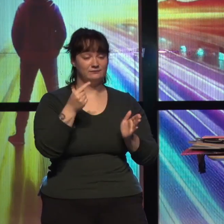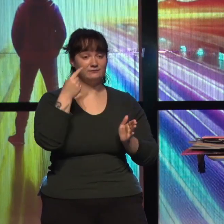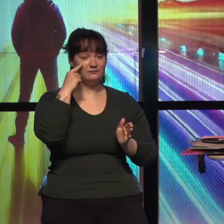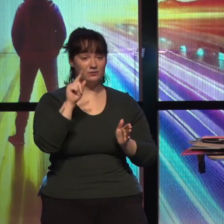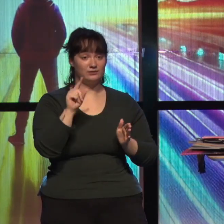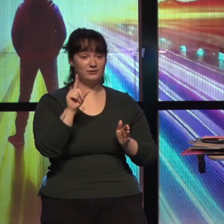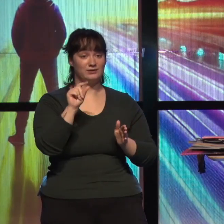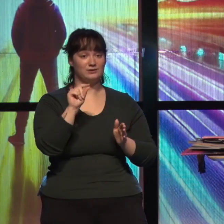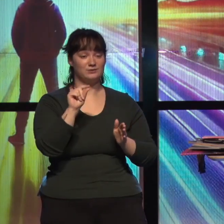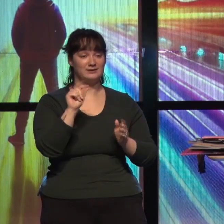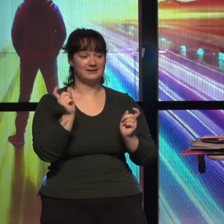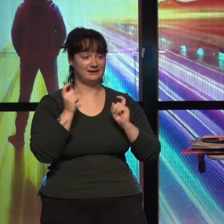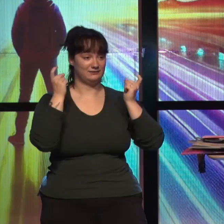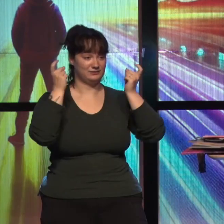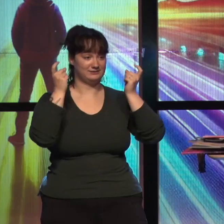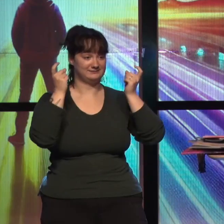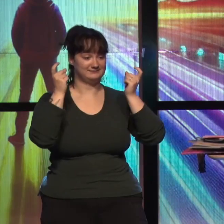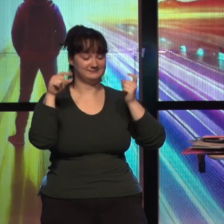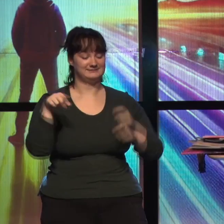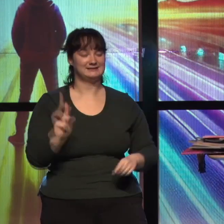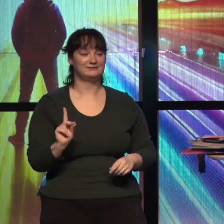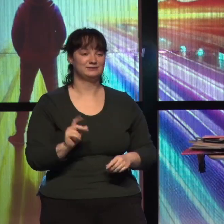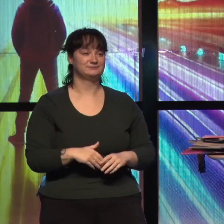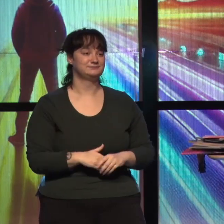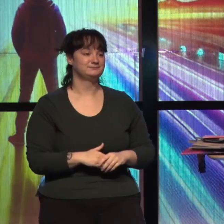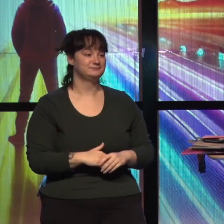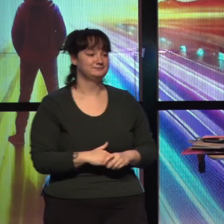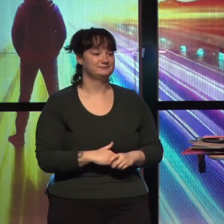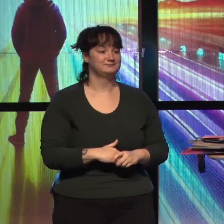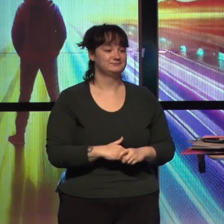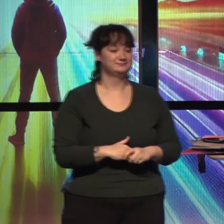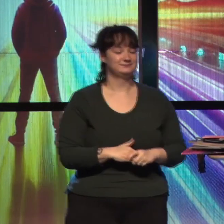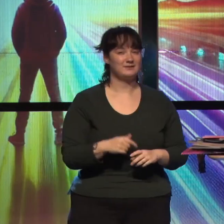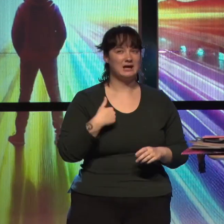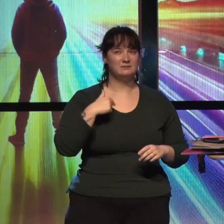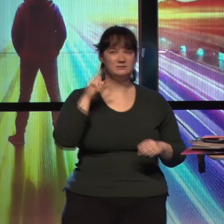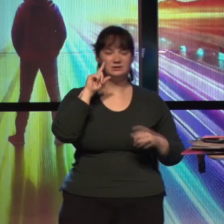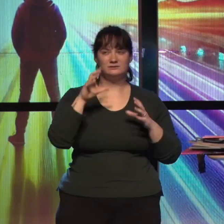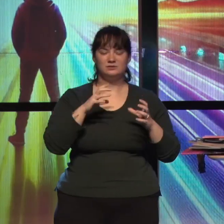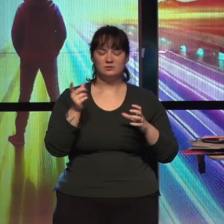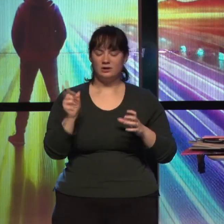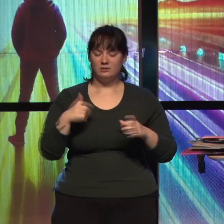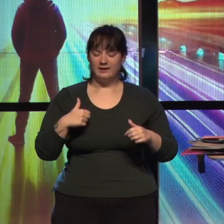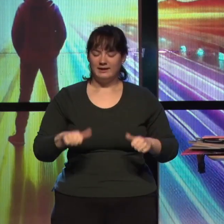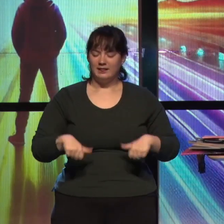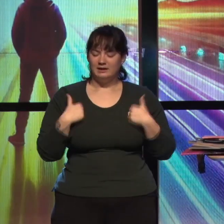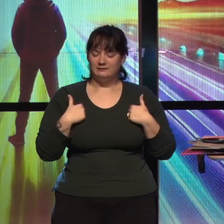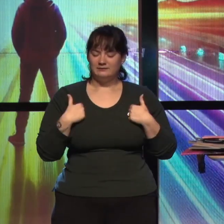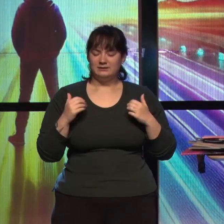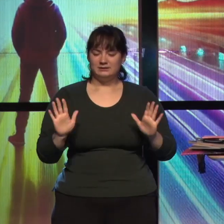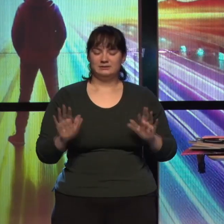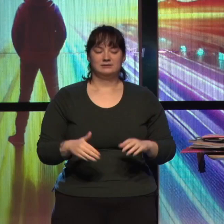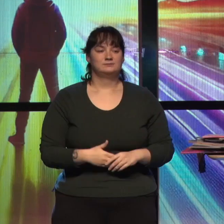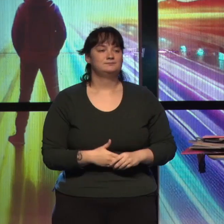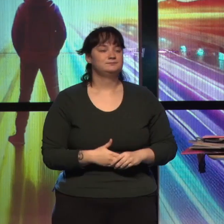now? Denver, down in, I always get confused. I'm like, what city is this? Okay, it's good weather, it's Denver,